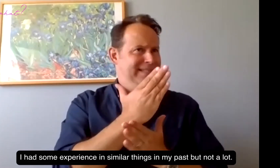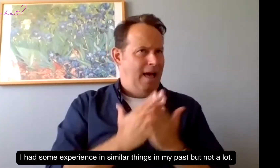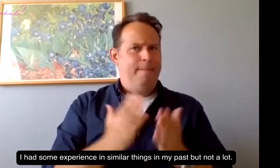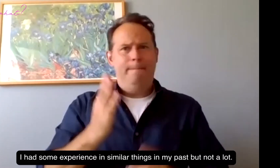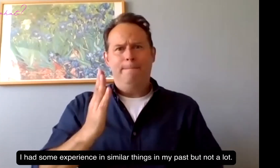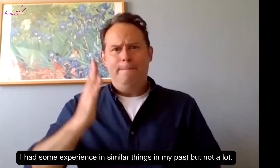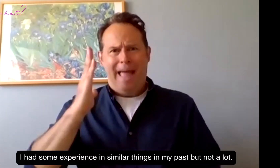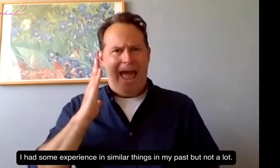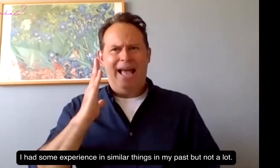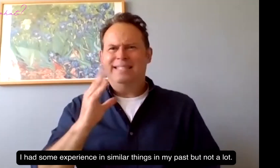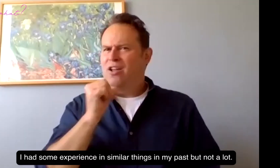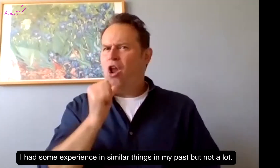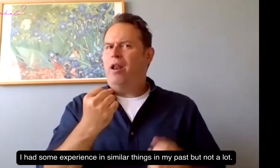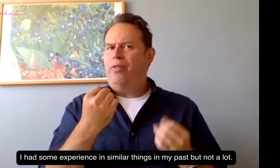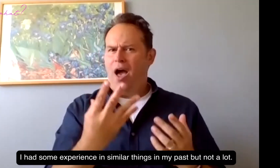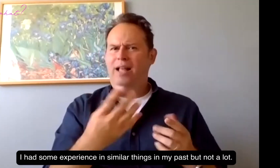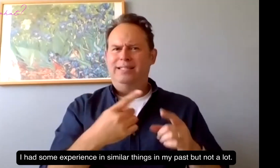things in my past, but not a lot.